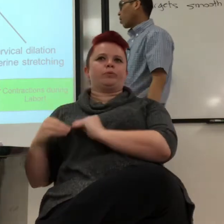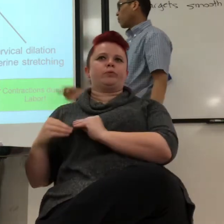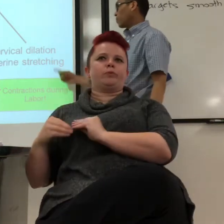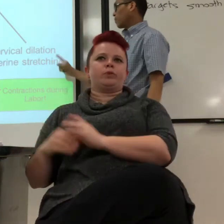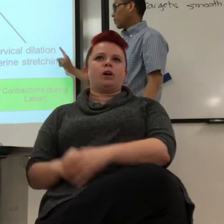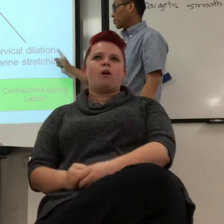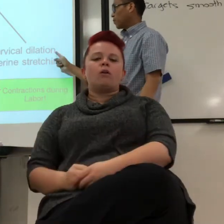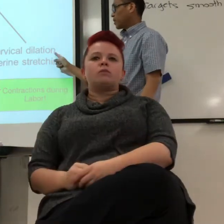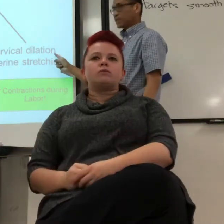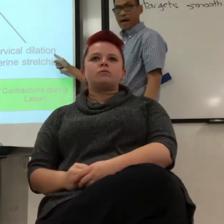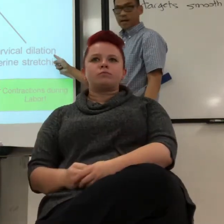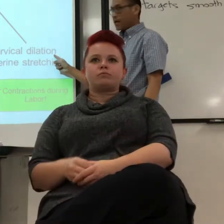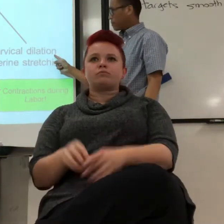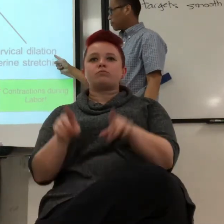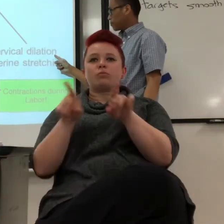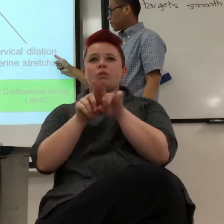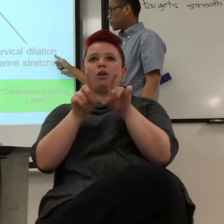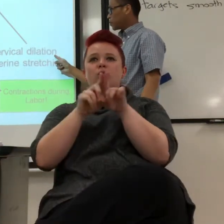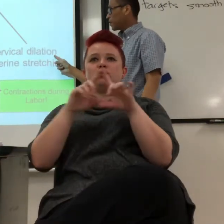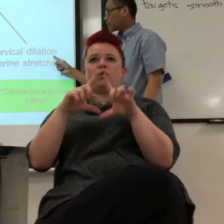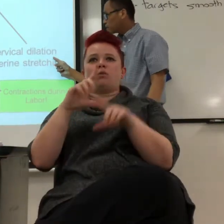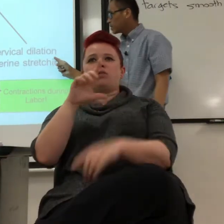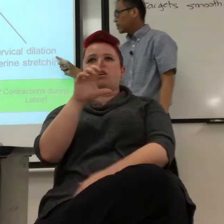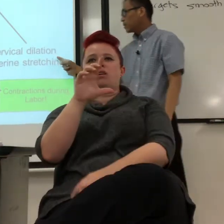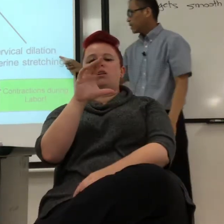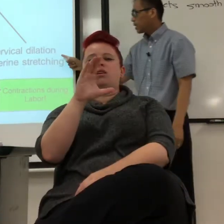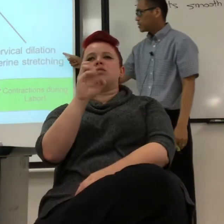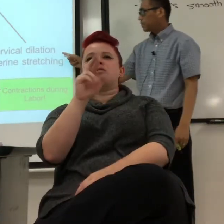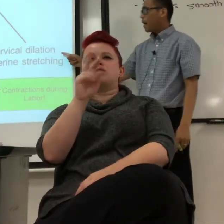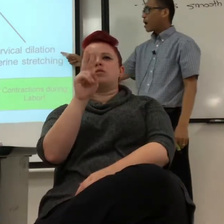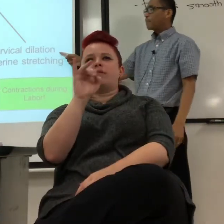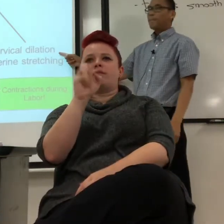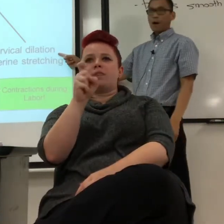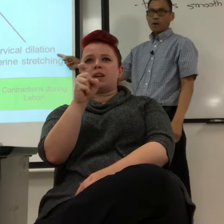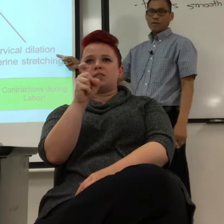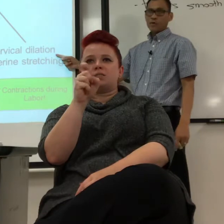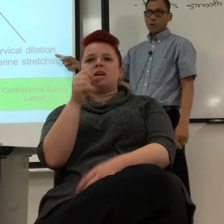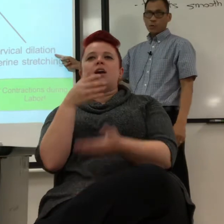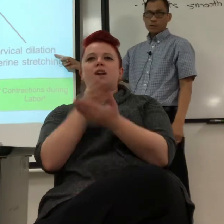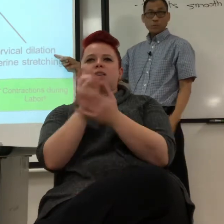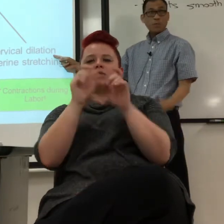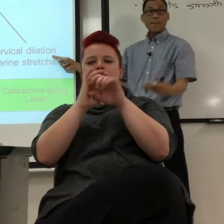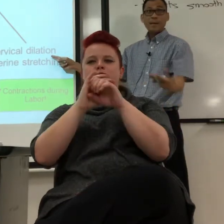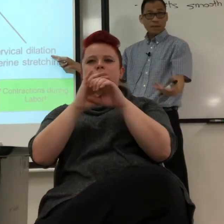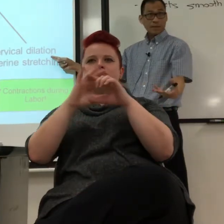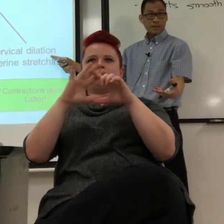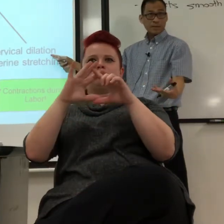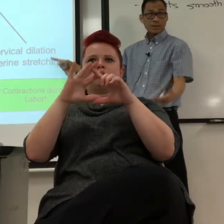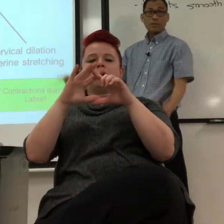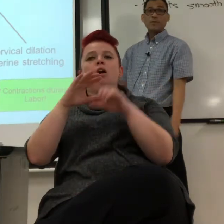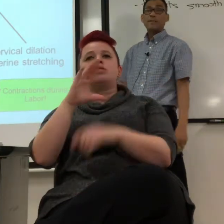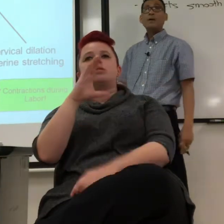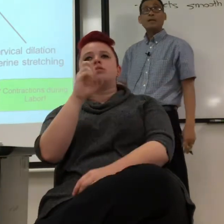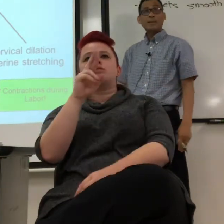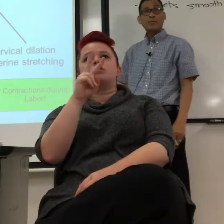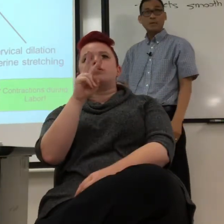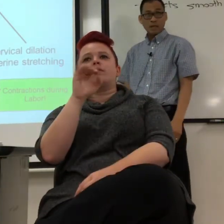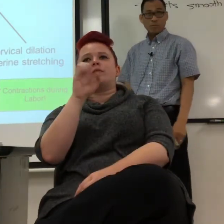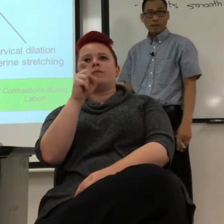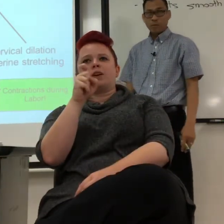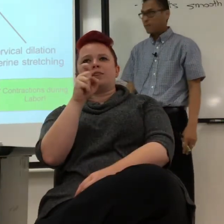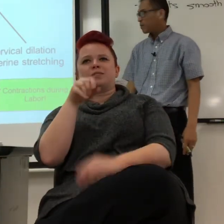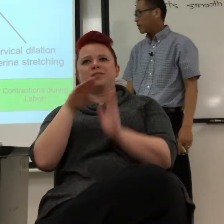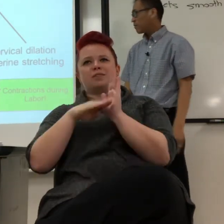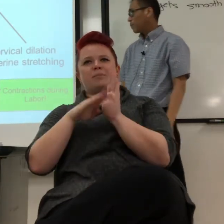it can help the cervix dilate. The cervix is the bottom part of the uterus where the baby is. So think about labor